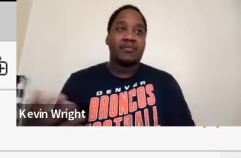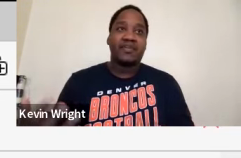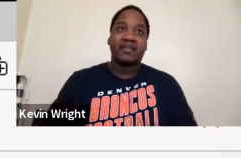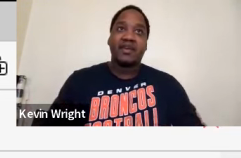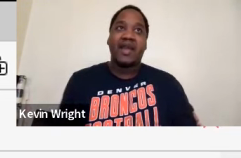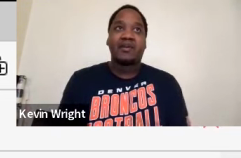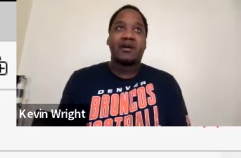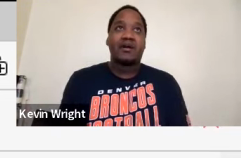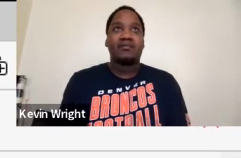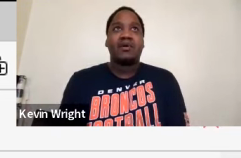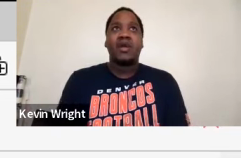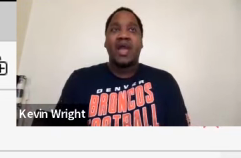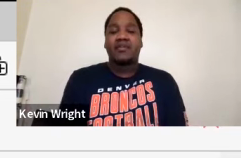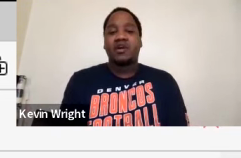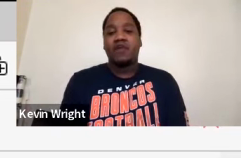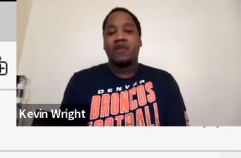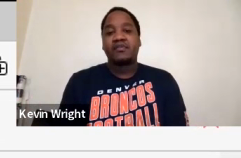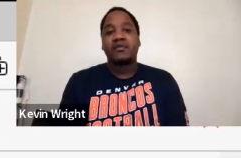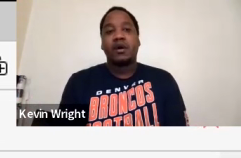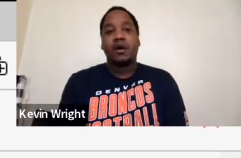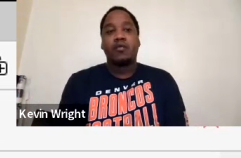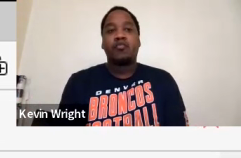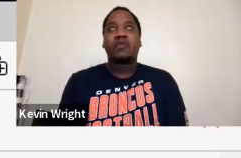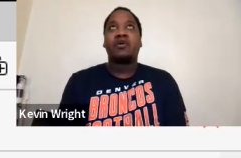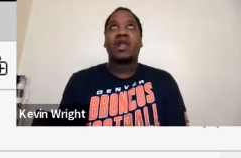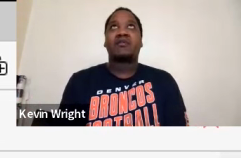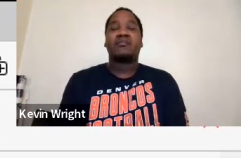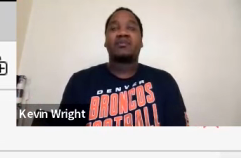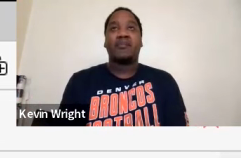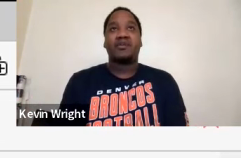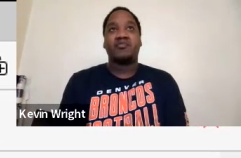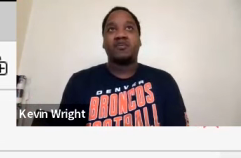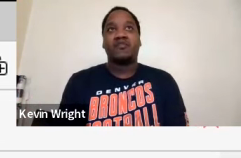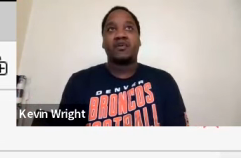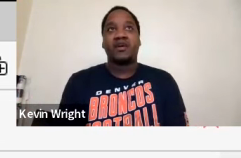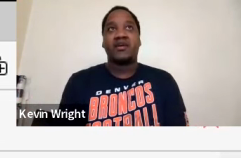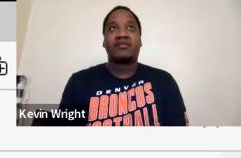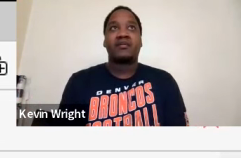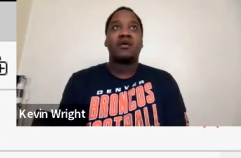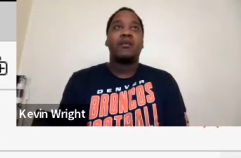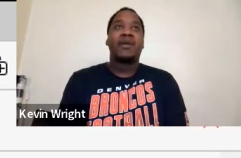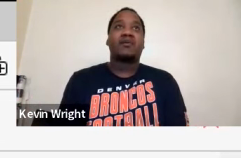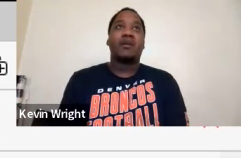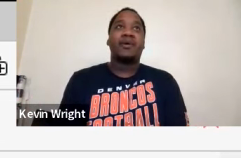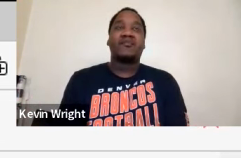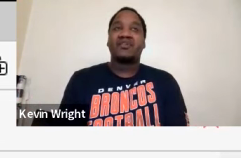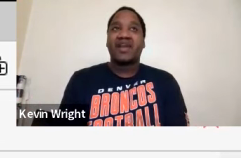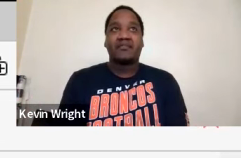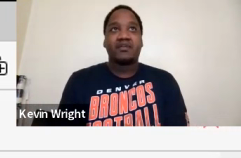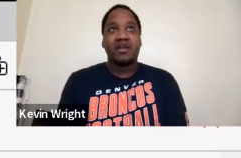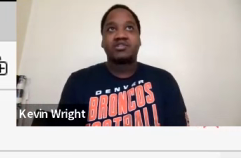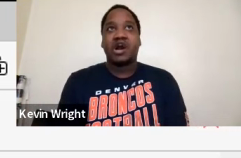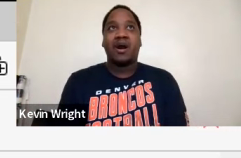be presenting at the conference. Well, I know there are some topics we're looking for is based on